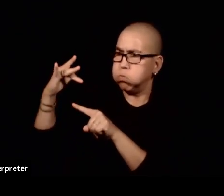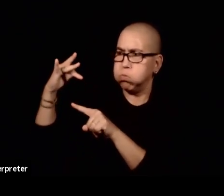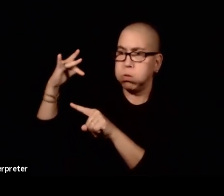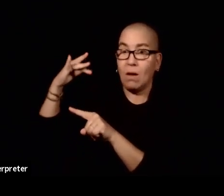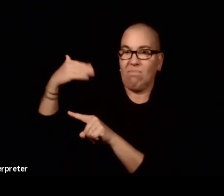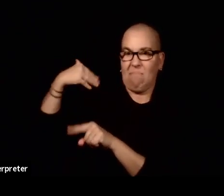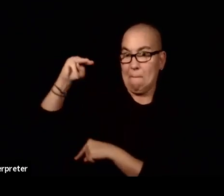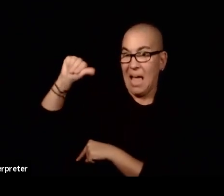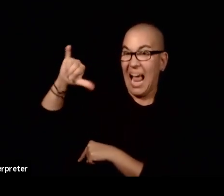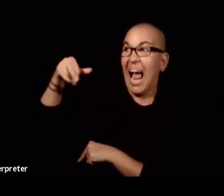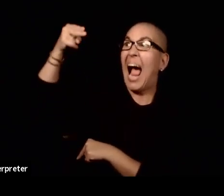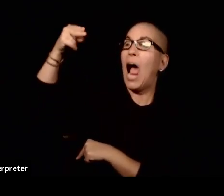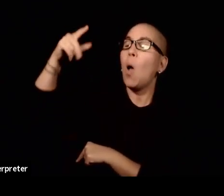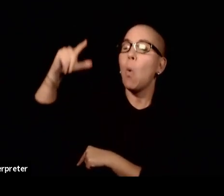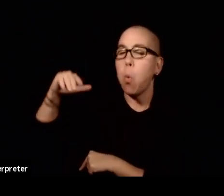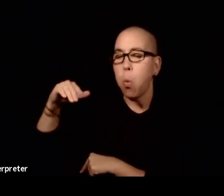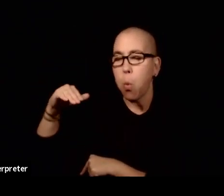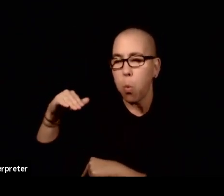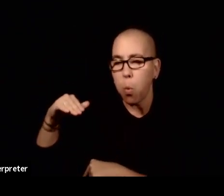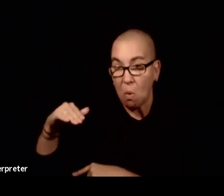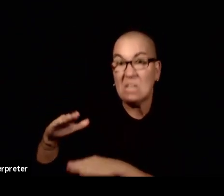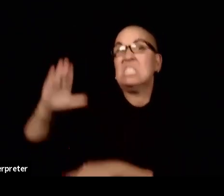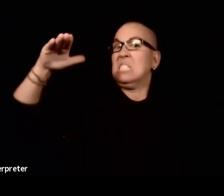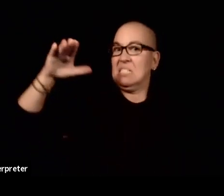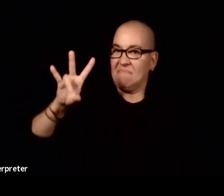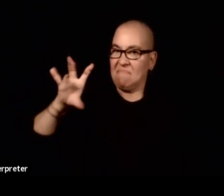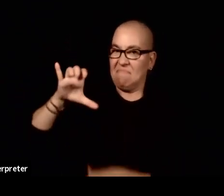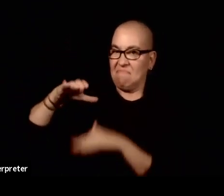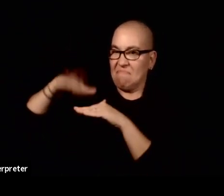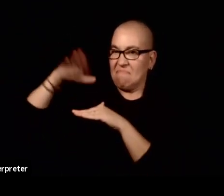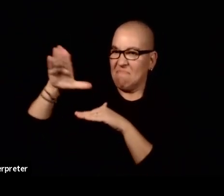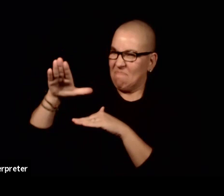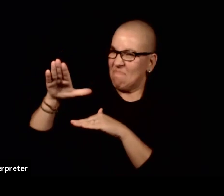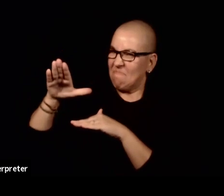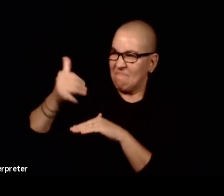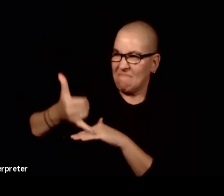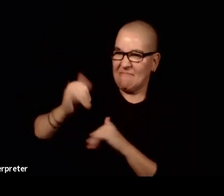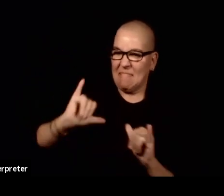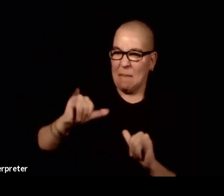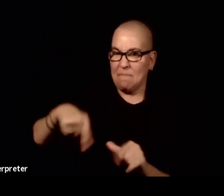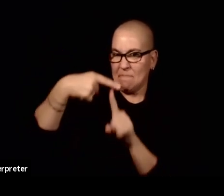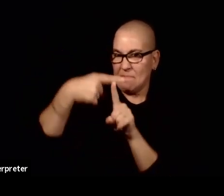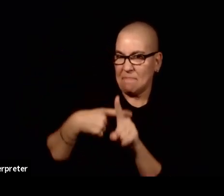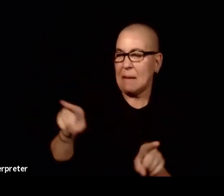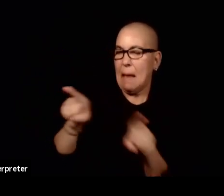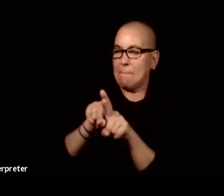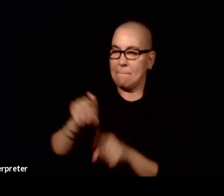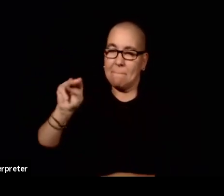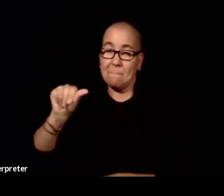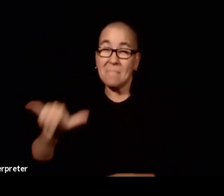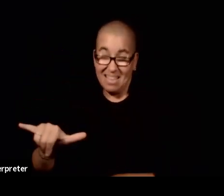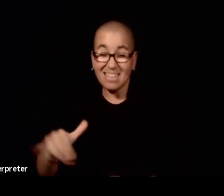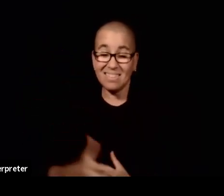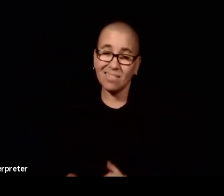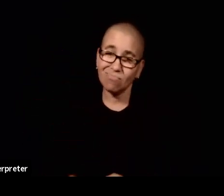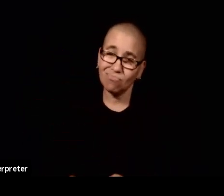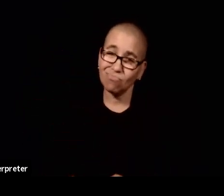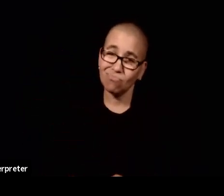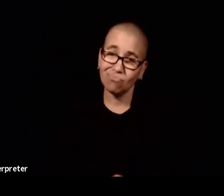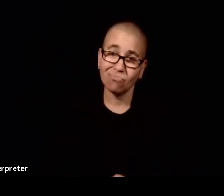have unfortunately returned to the level of cases that we were seeing later this spring. However, important to note that we